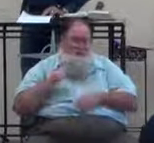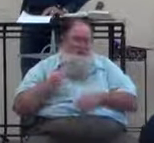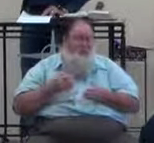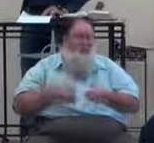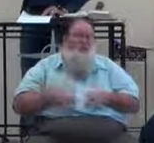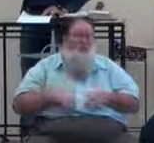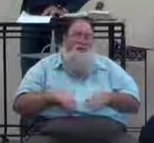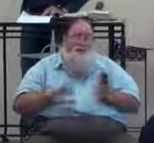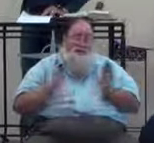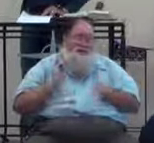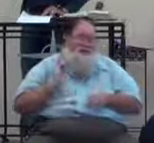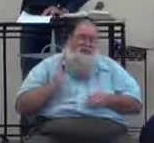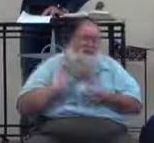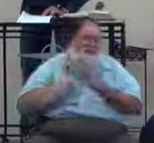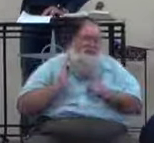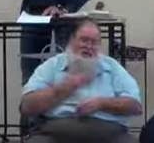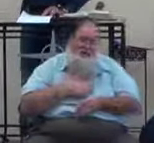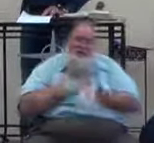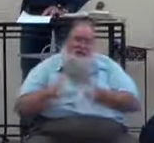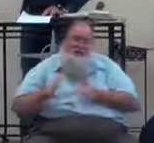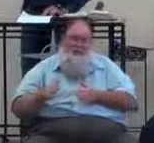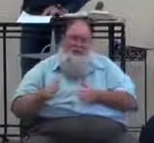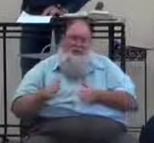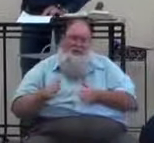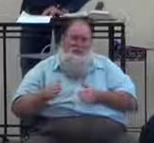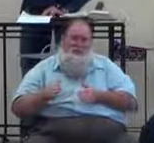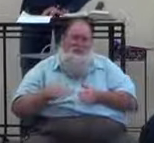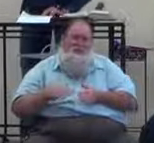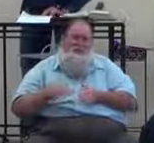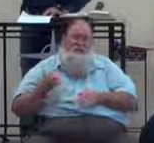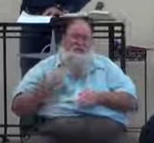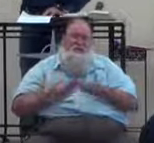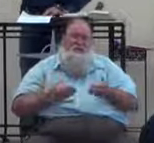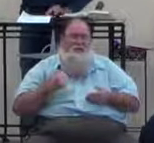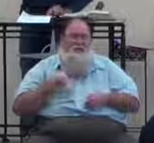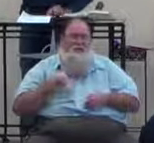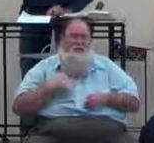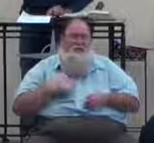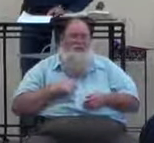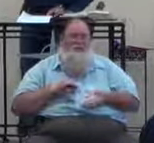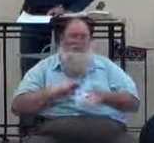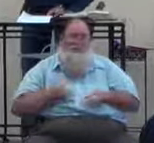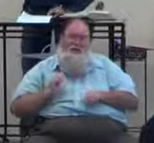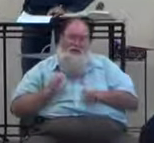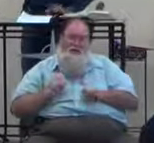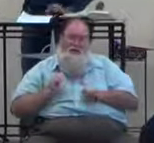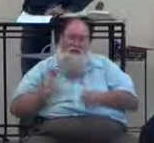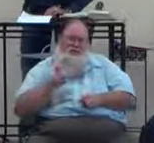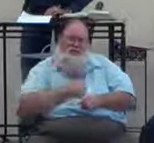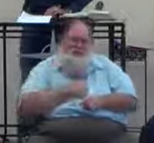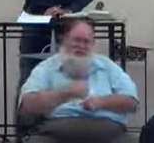and we all have to die to our old self and take on the heart and the compassion of Jesus.